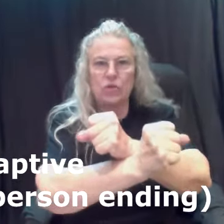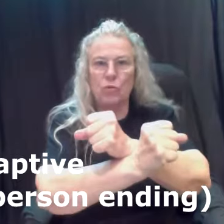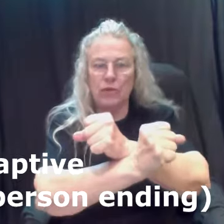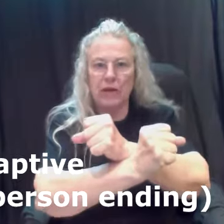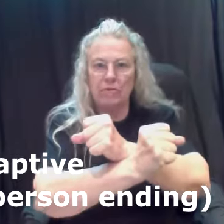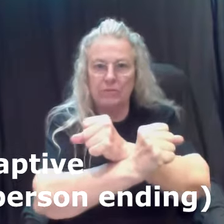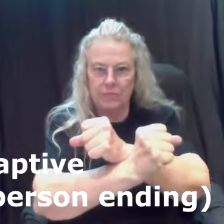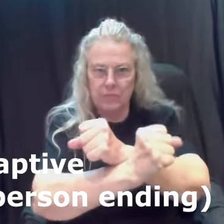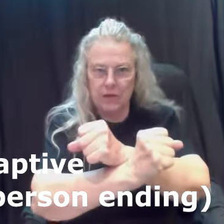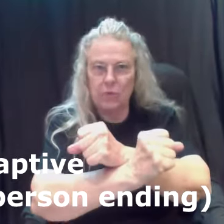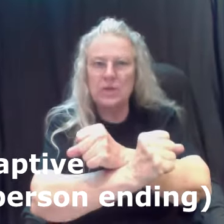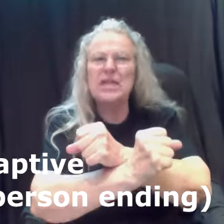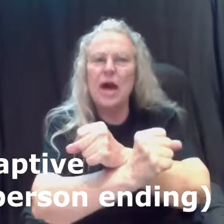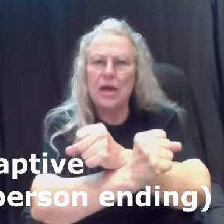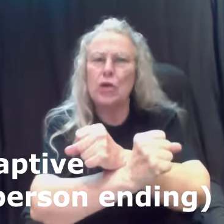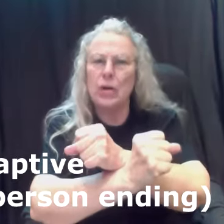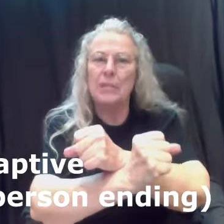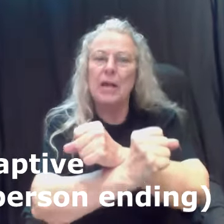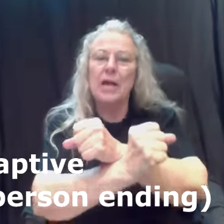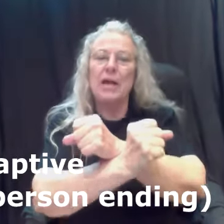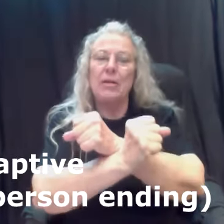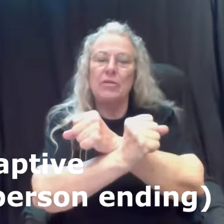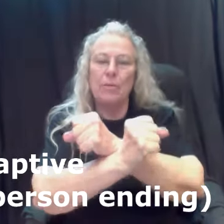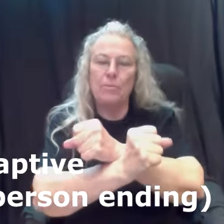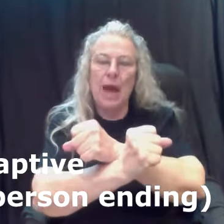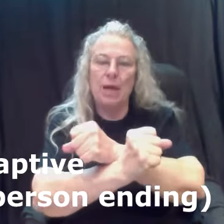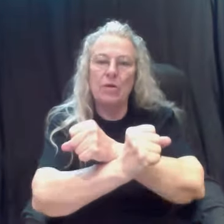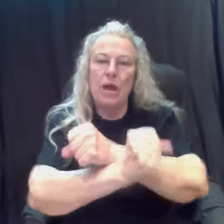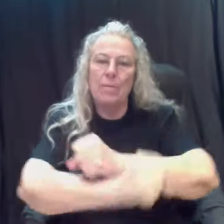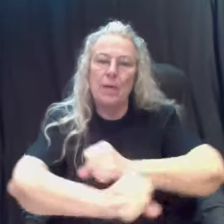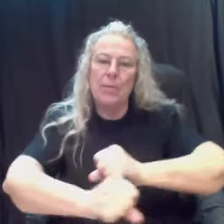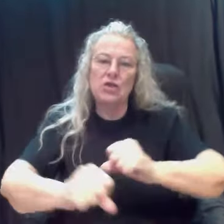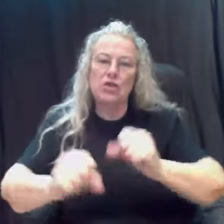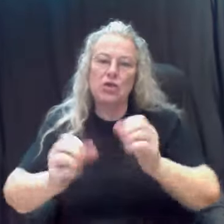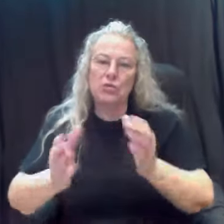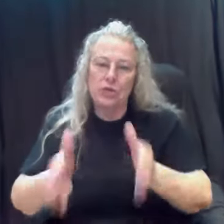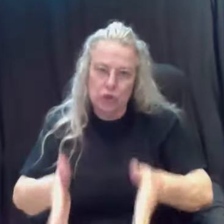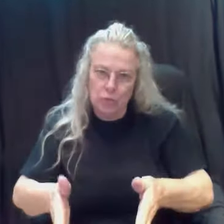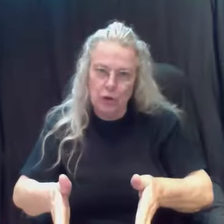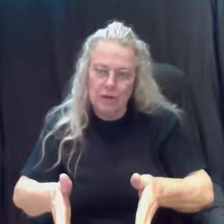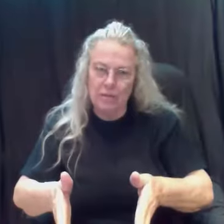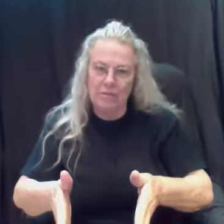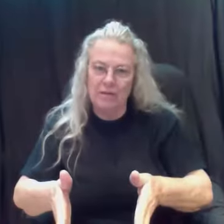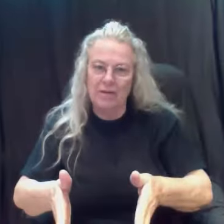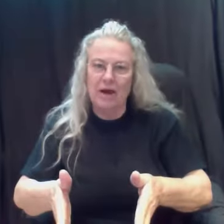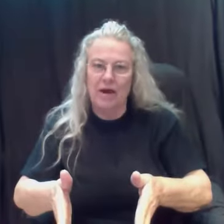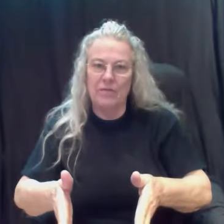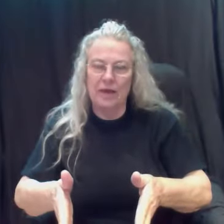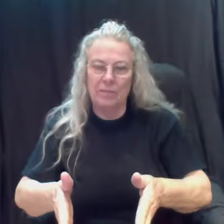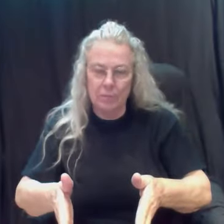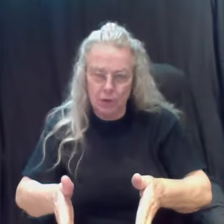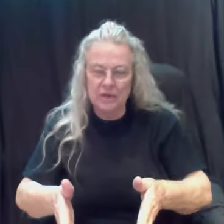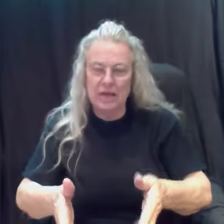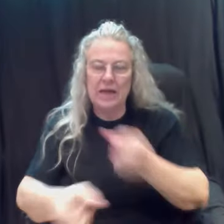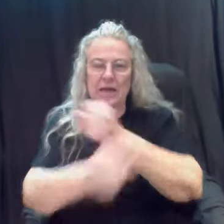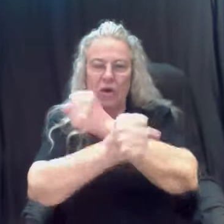they would tie you up, the bound, but make sure that you put the person ending on it,